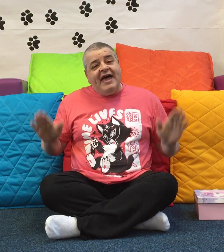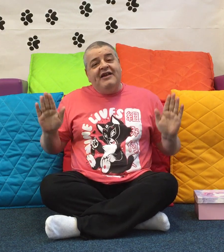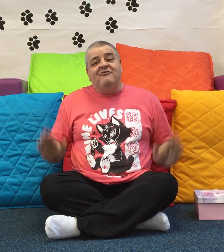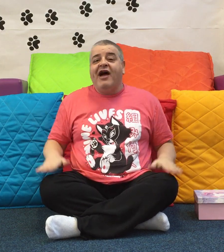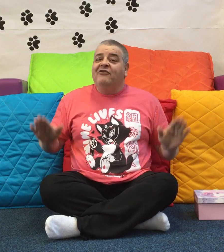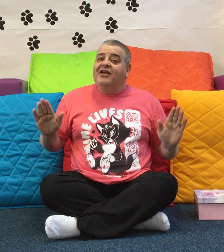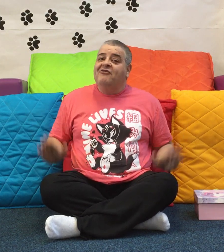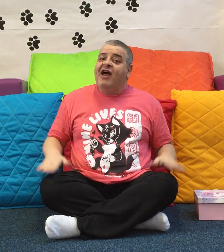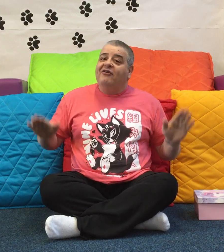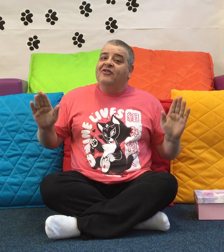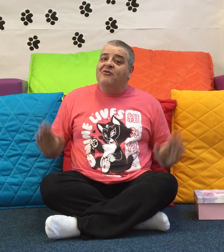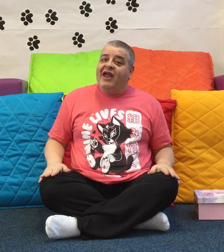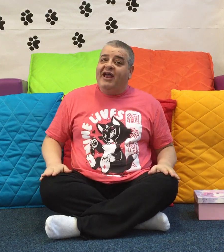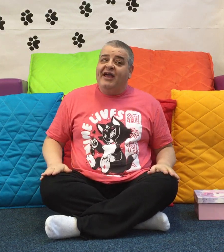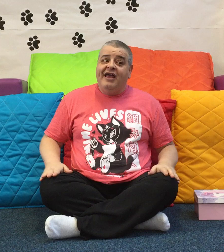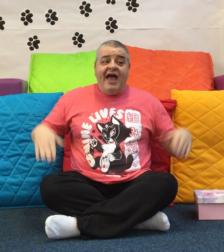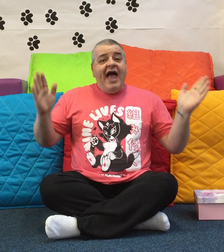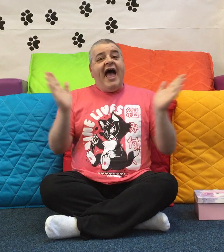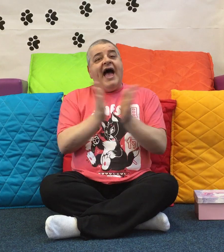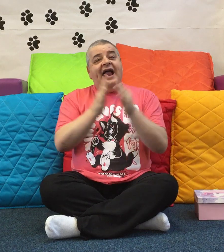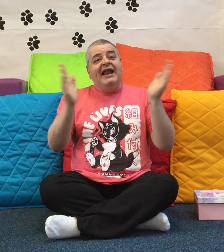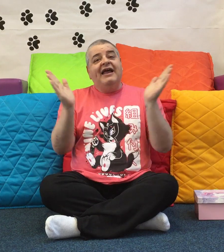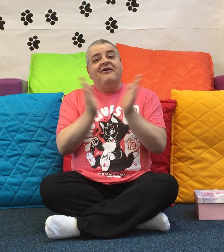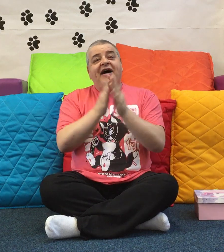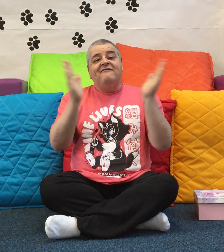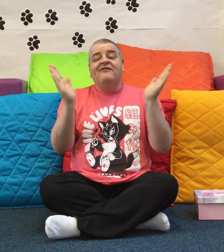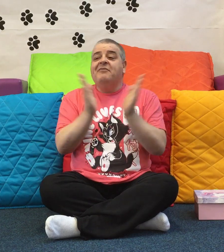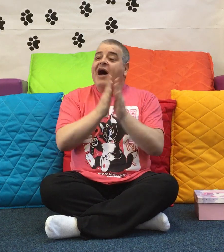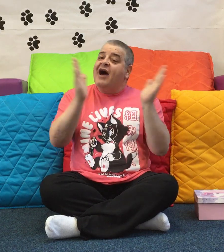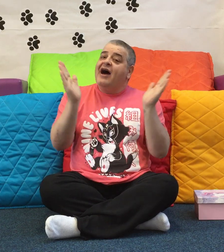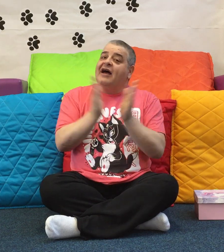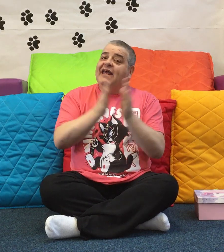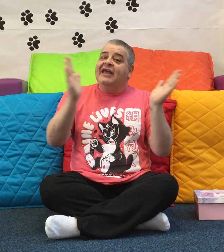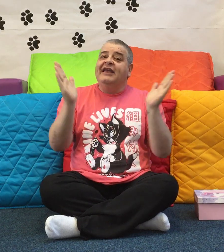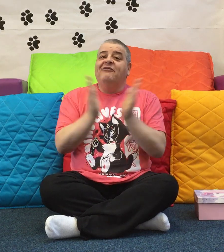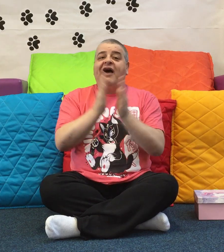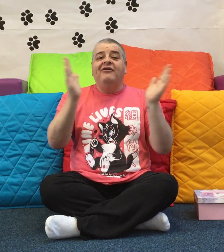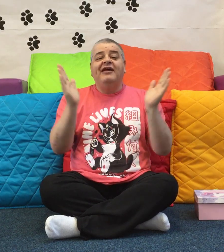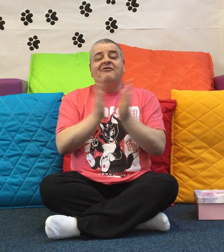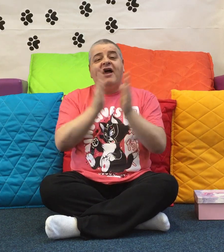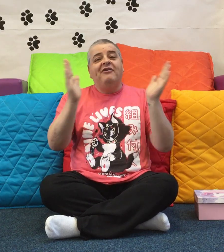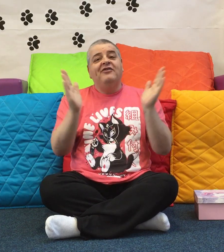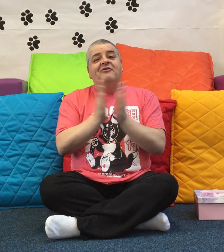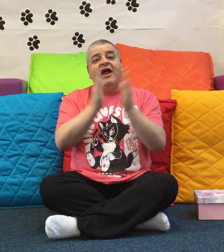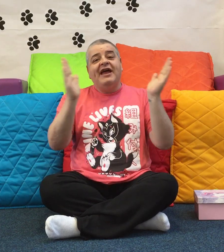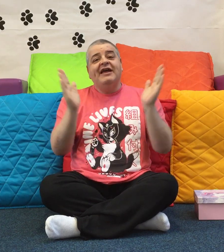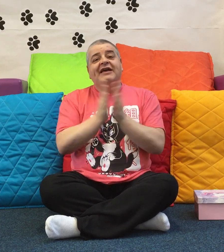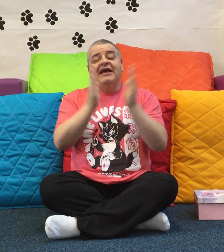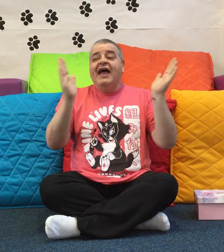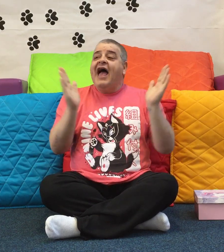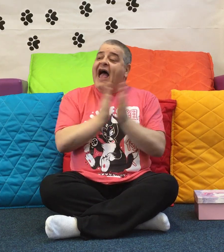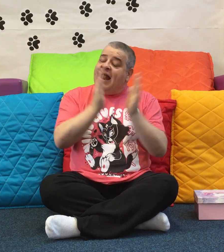1, 2, 3, 4, 5, 6, 7, 8, 9, 10, round and round the ring. Hello everybody, round and round the ring.